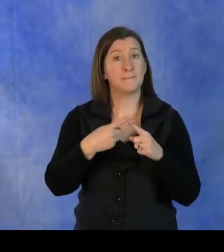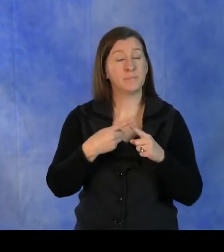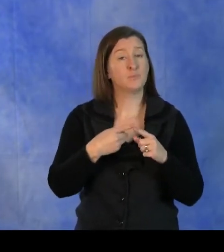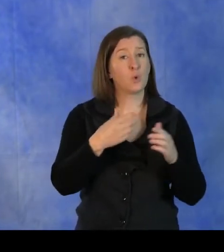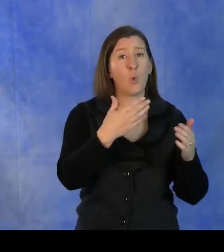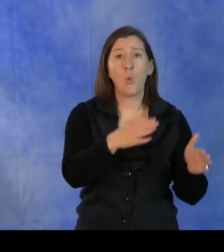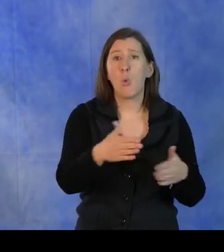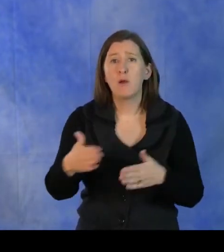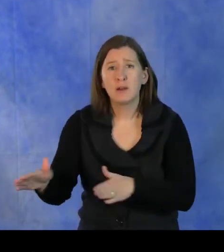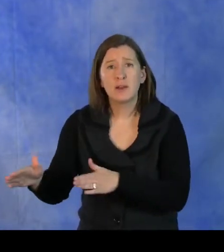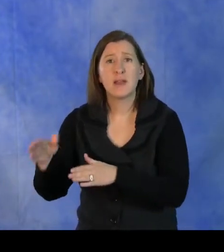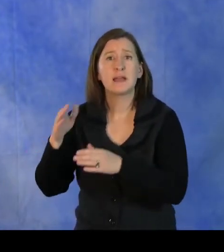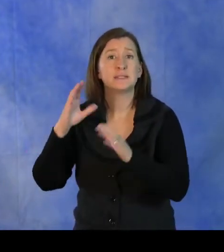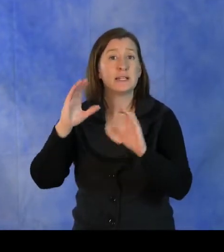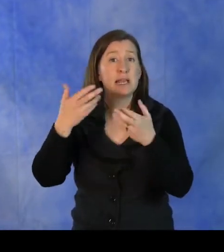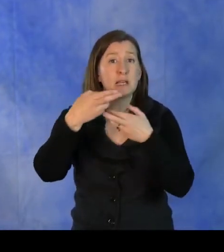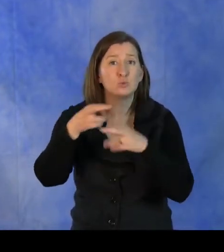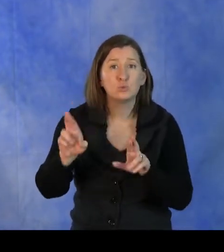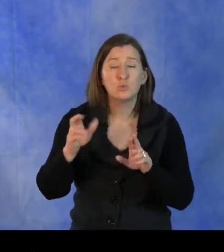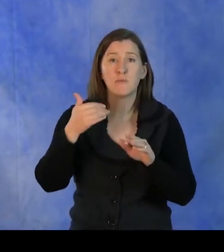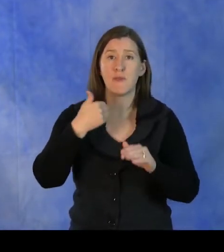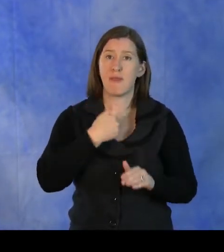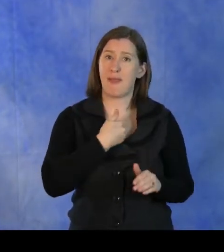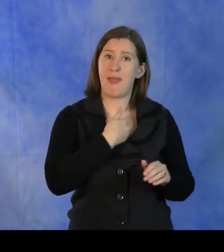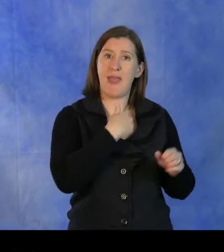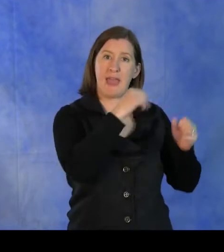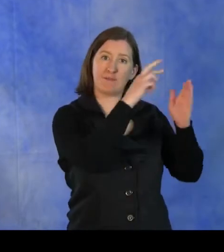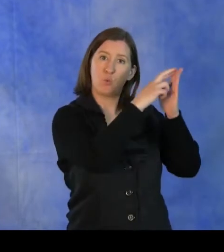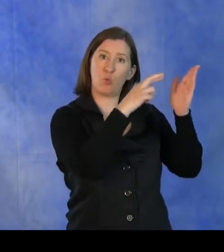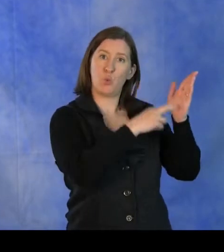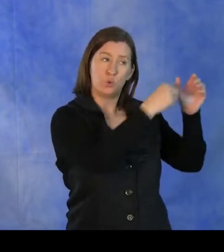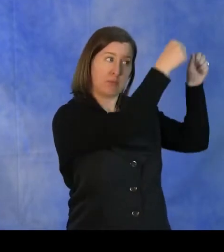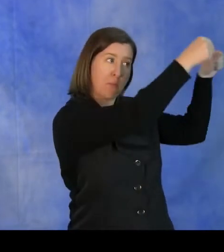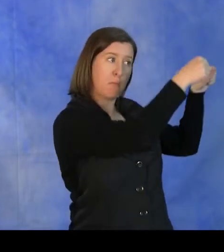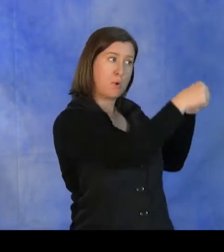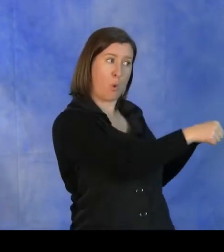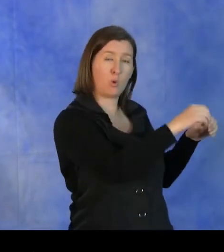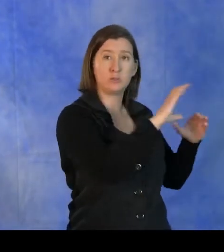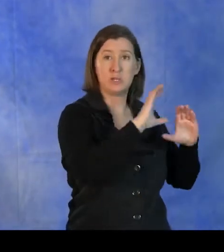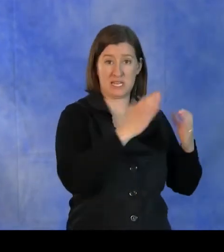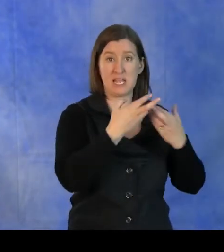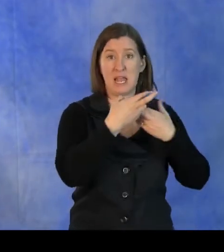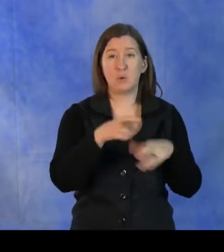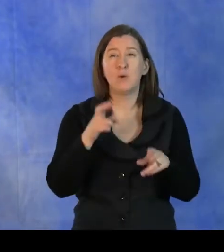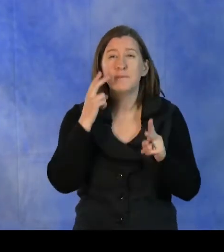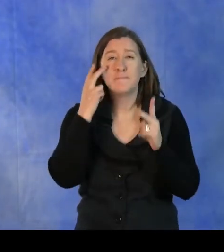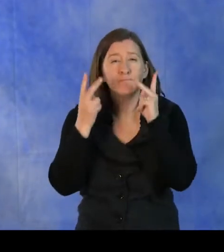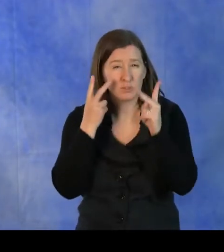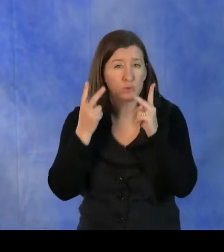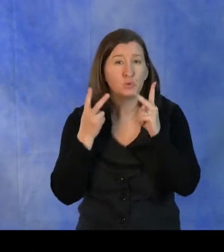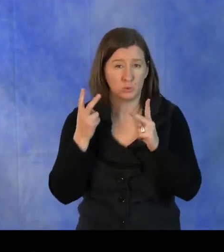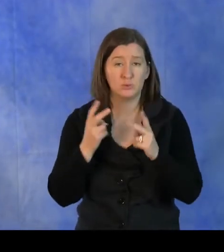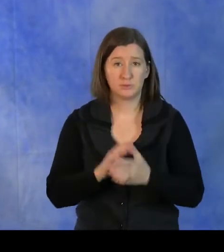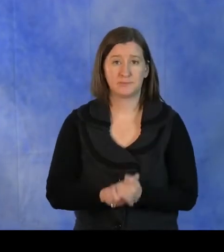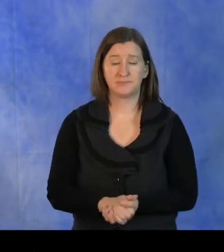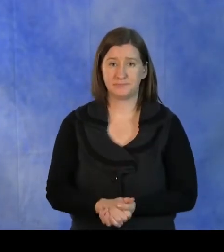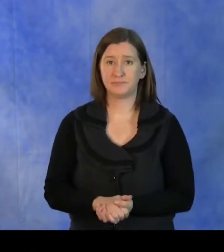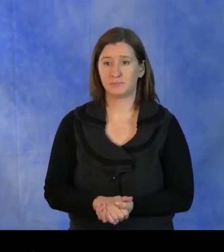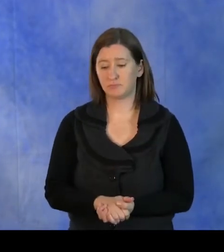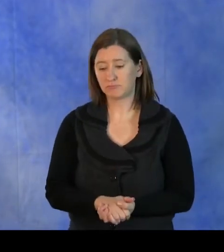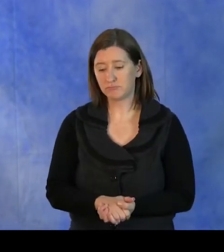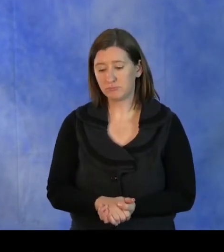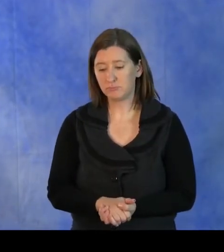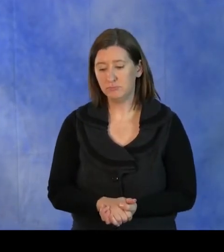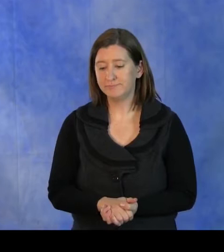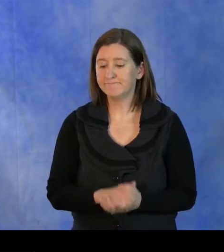Some can be the same, like the organization and the classroom rules and things like that,